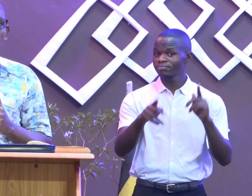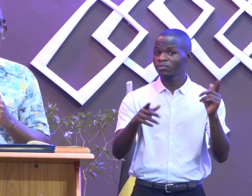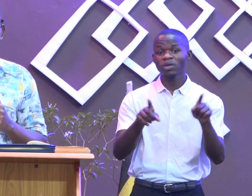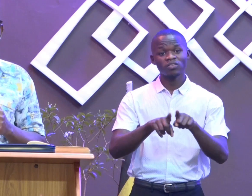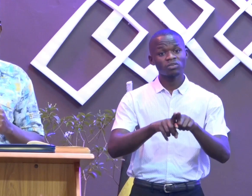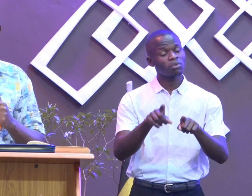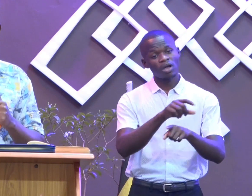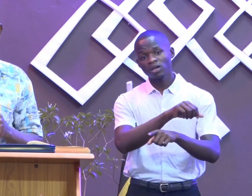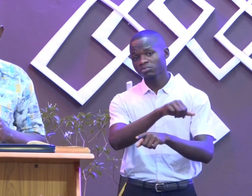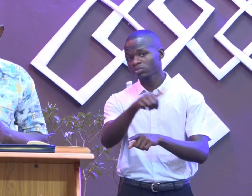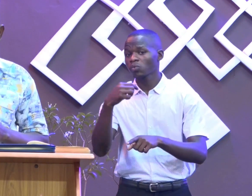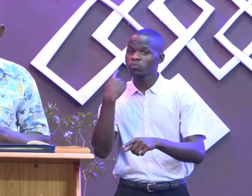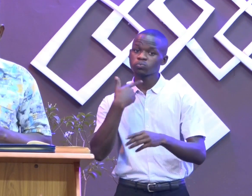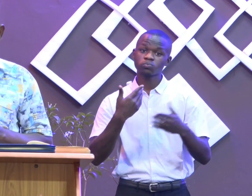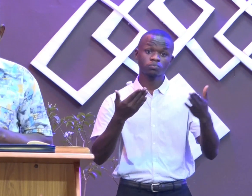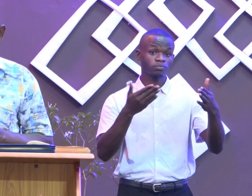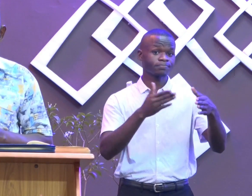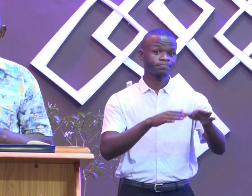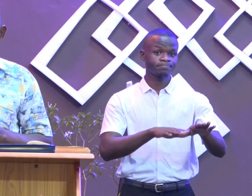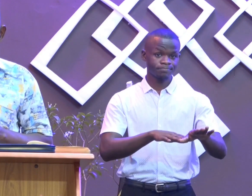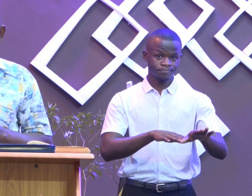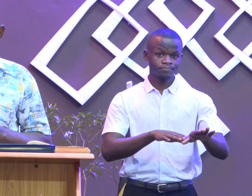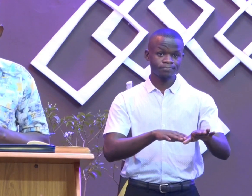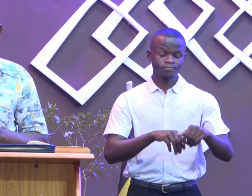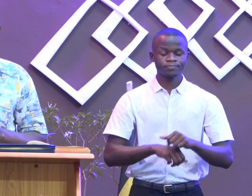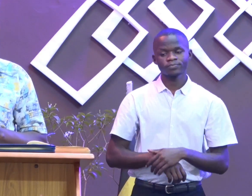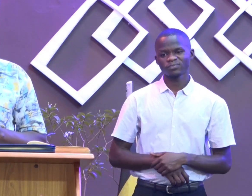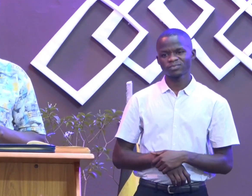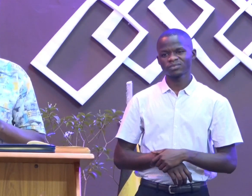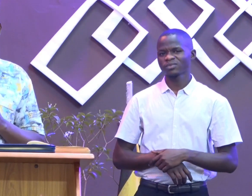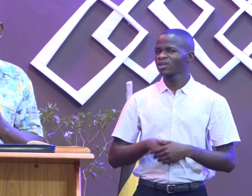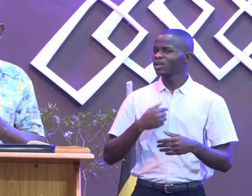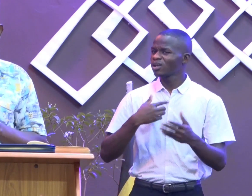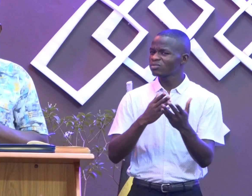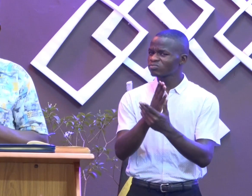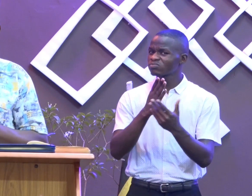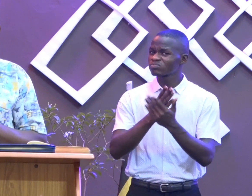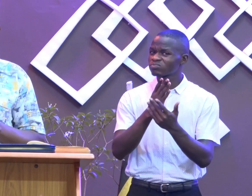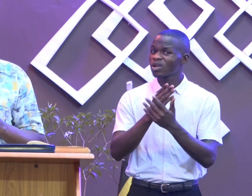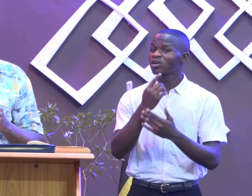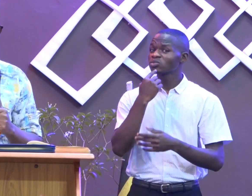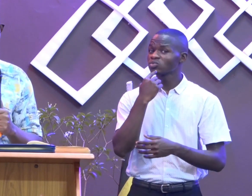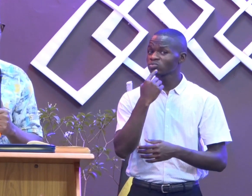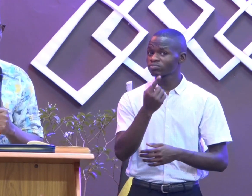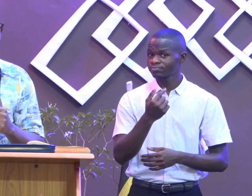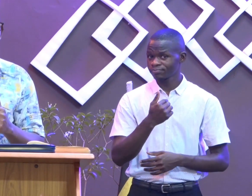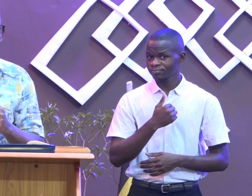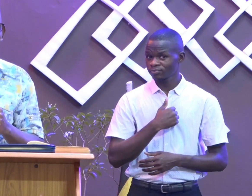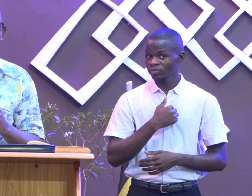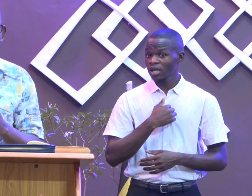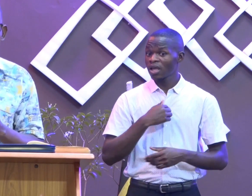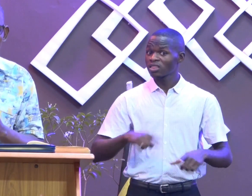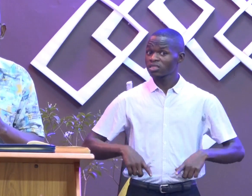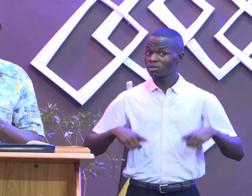financially. Those three people and other people that we've lost, it has assured me that